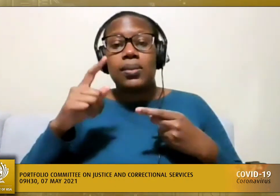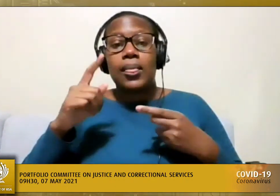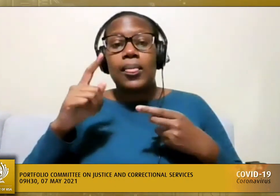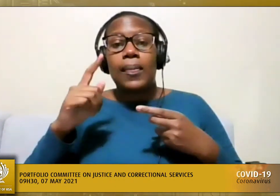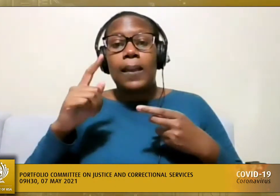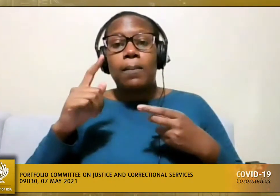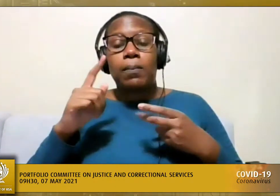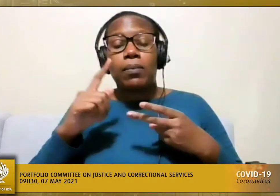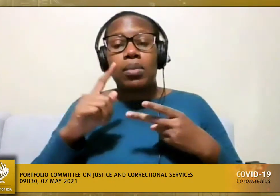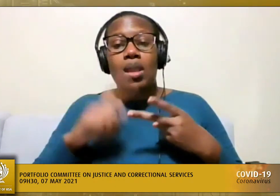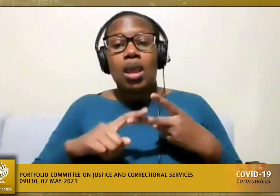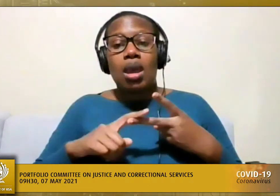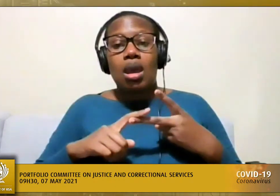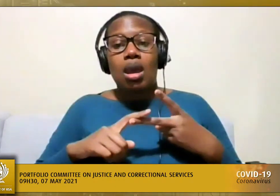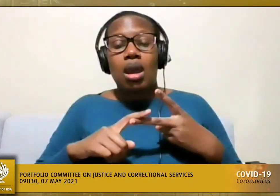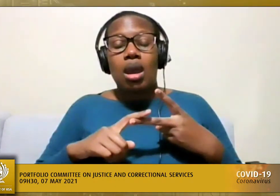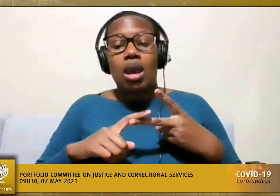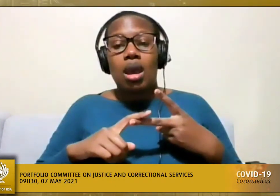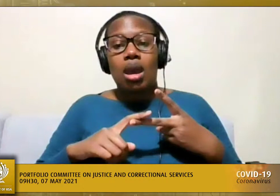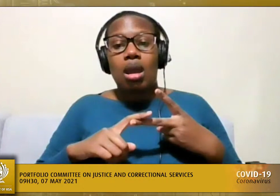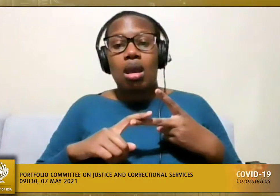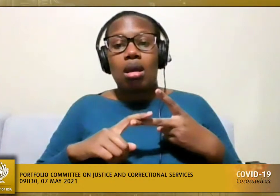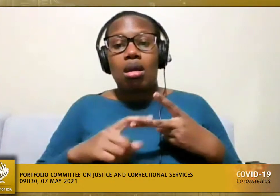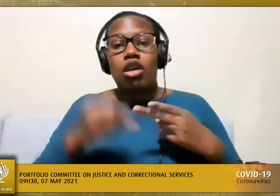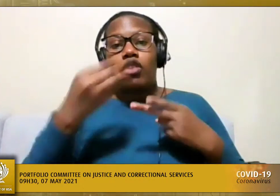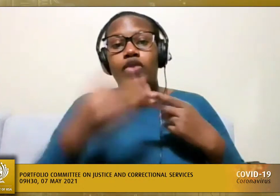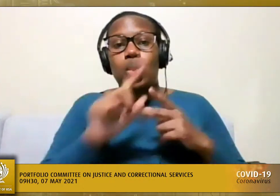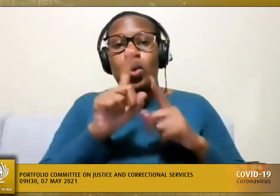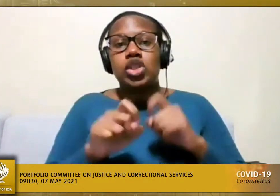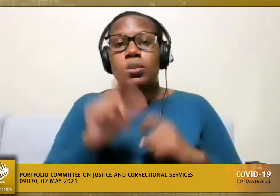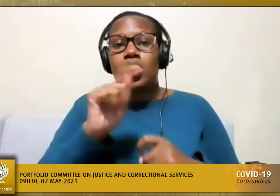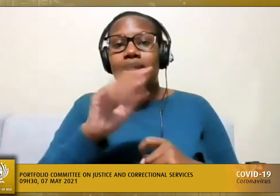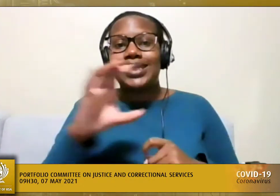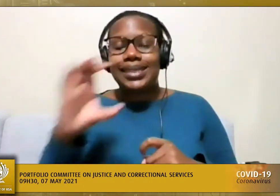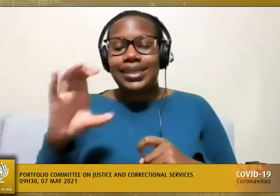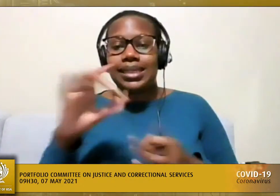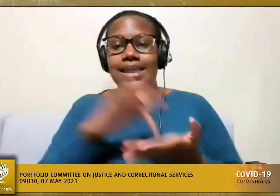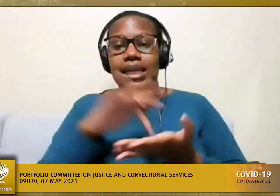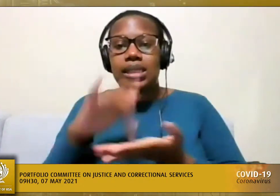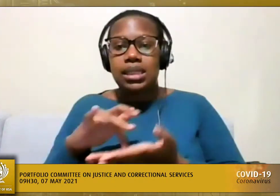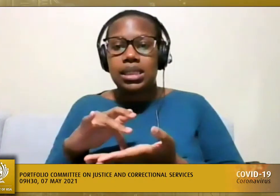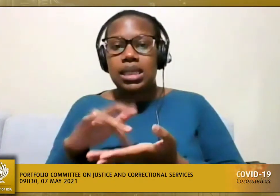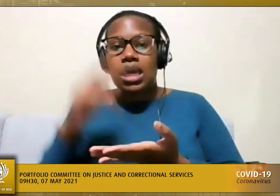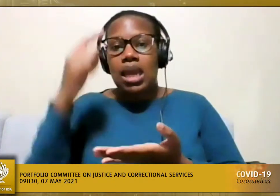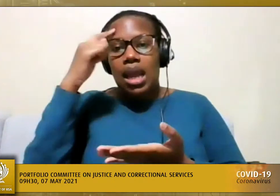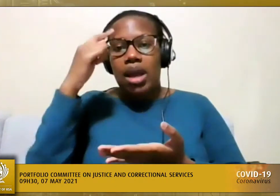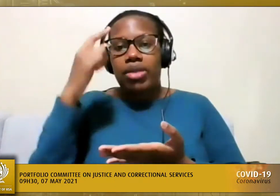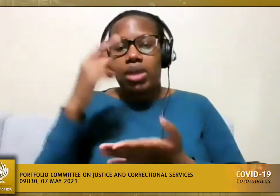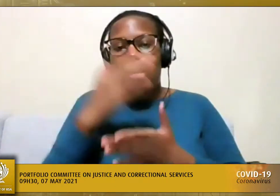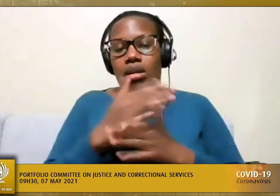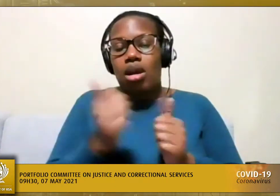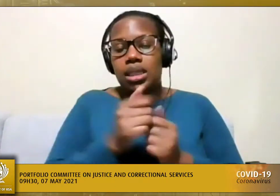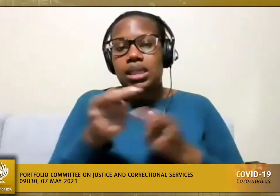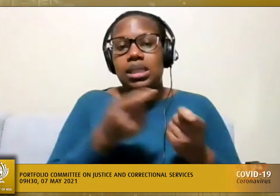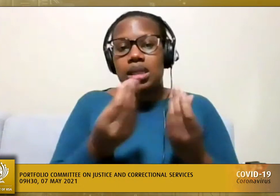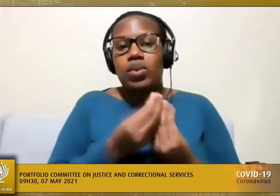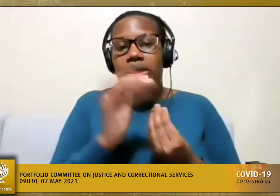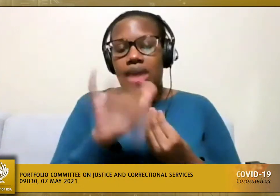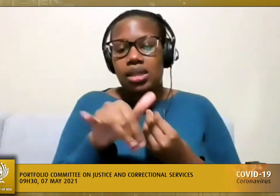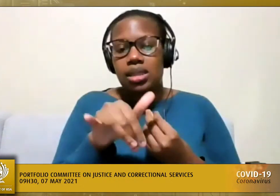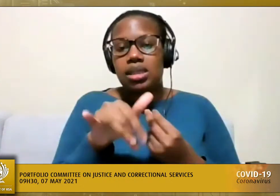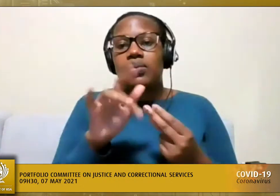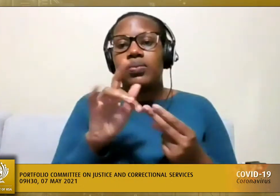there was a question on a couple of questions on the tutusella Care Centers which I think colleagues can deal with that yes